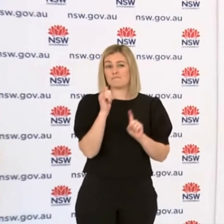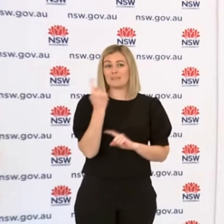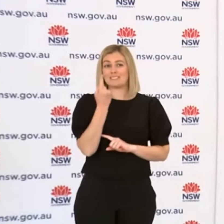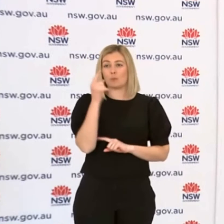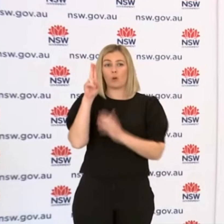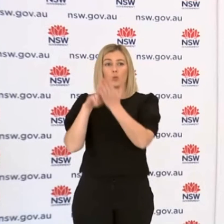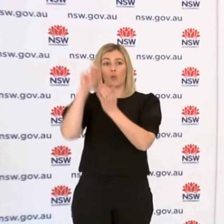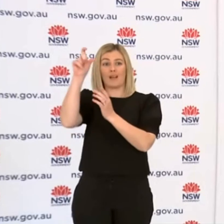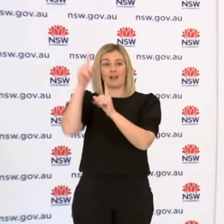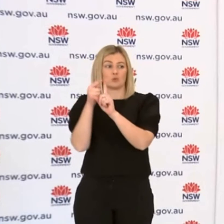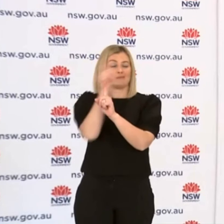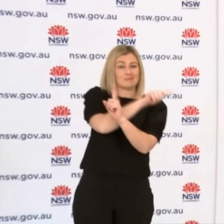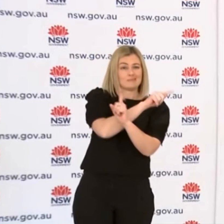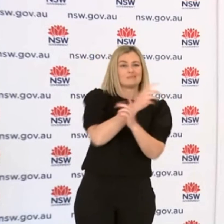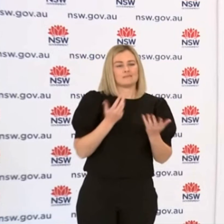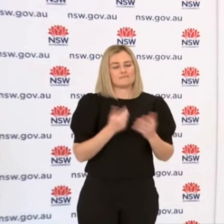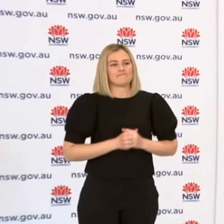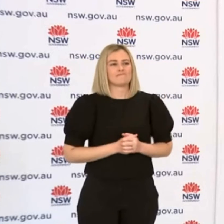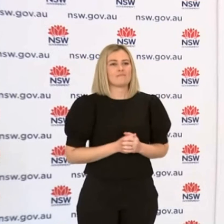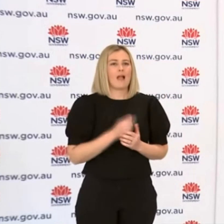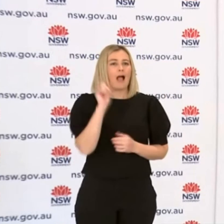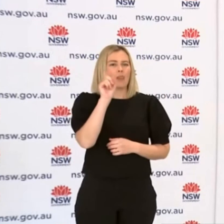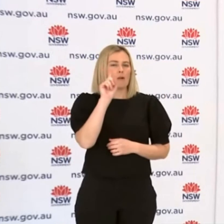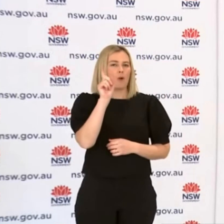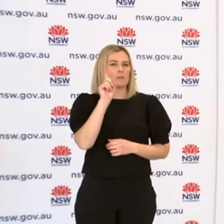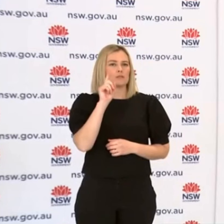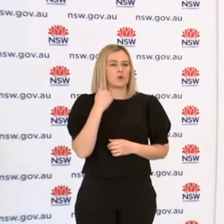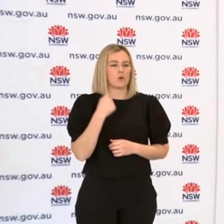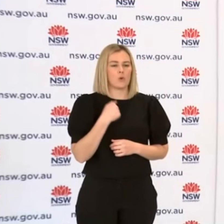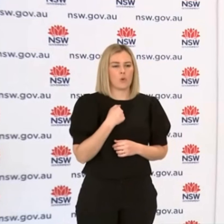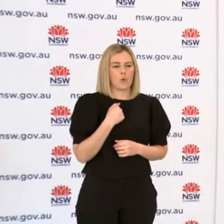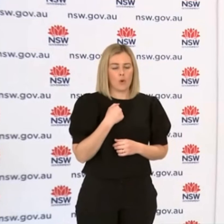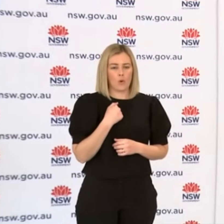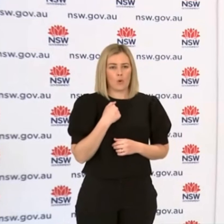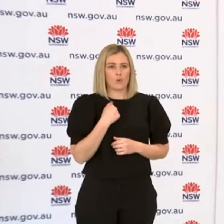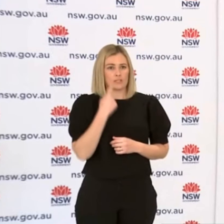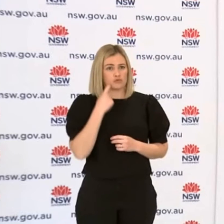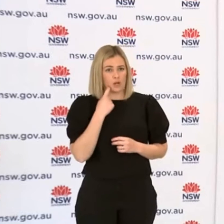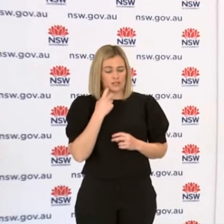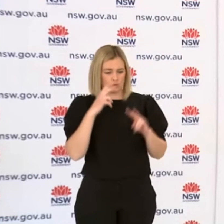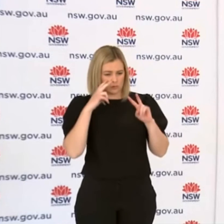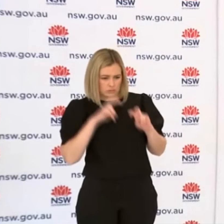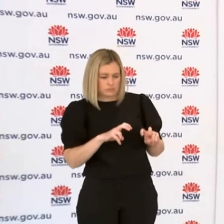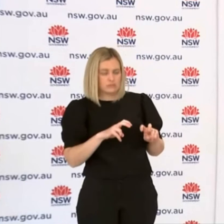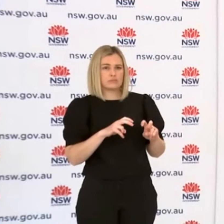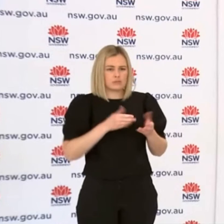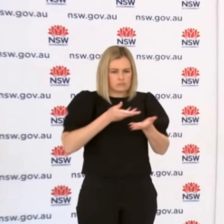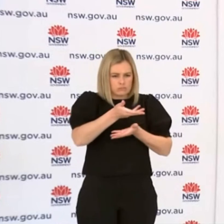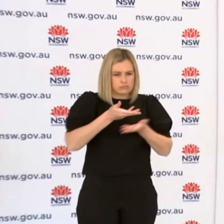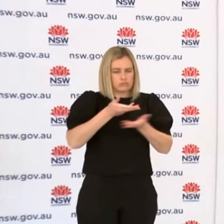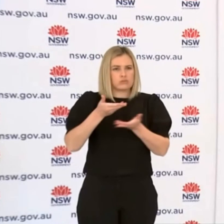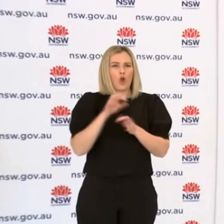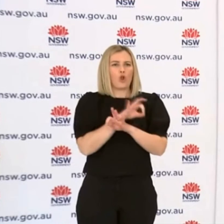quite possibly to the second, but at the moment our focus is not on the punitive side, it's on trying to talk to the